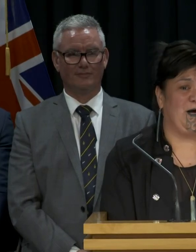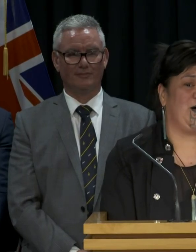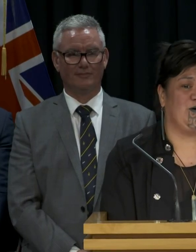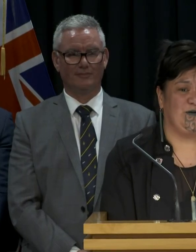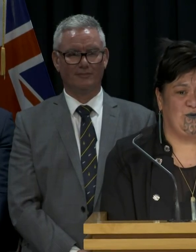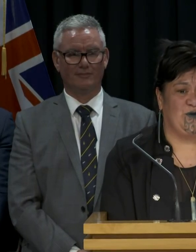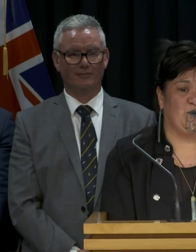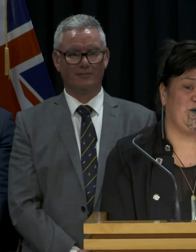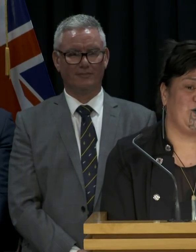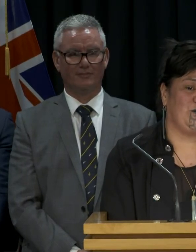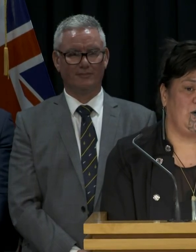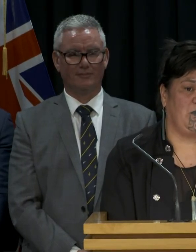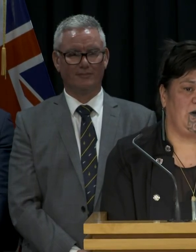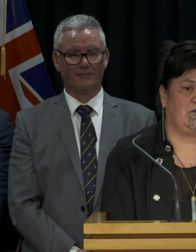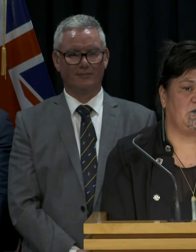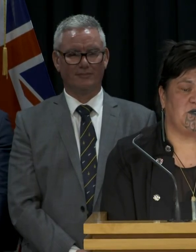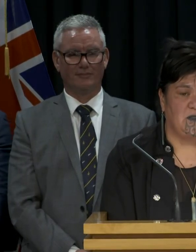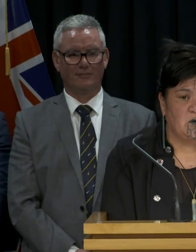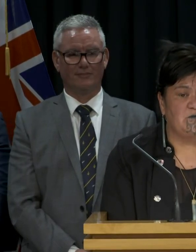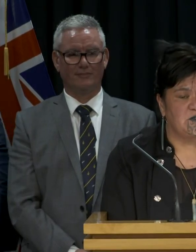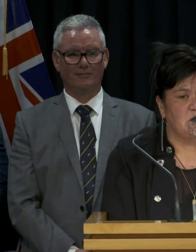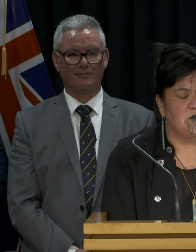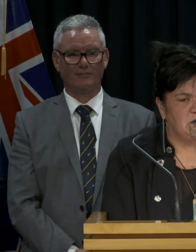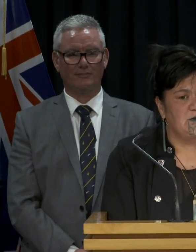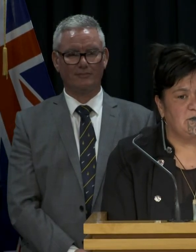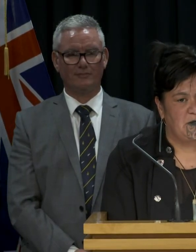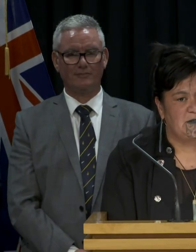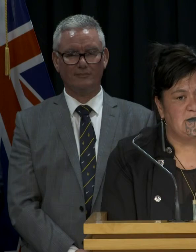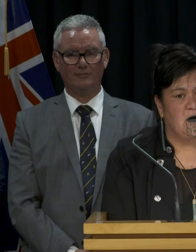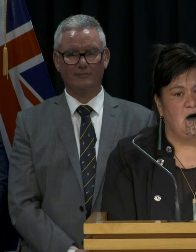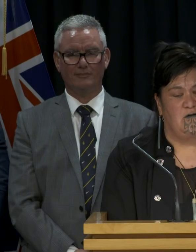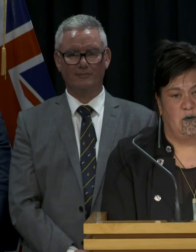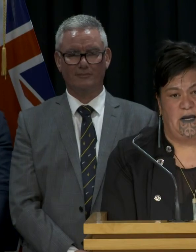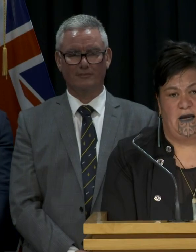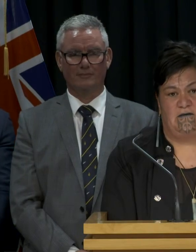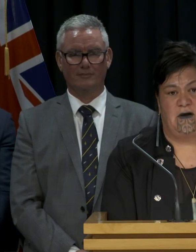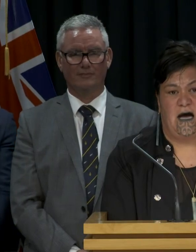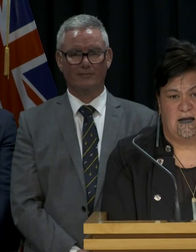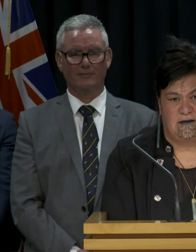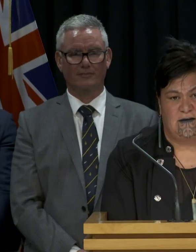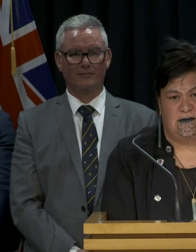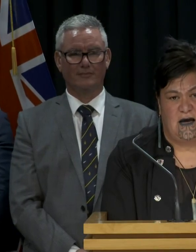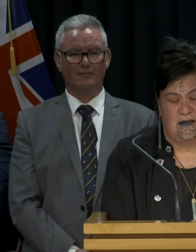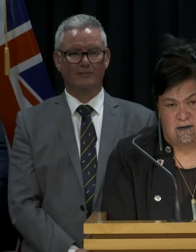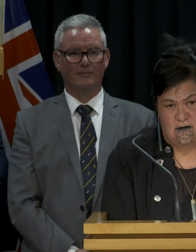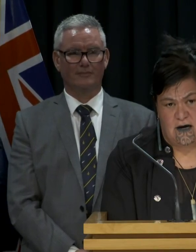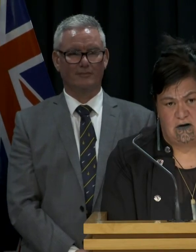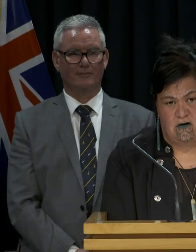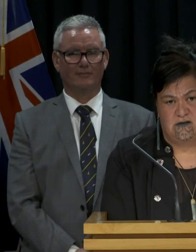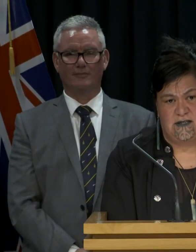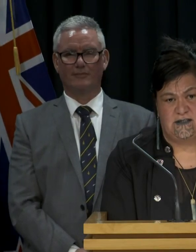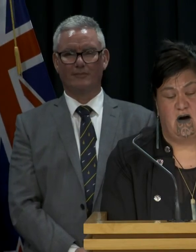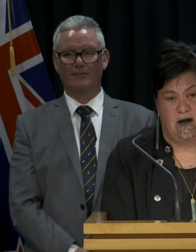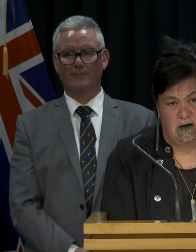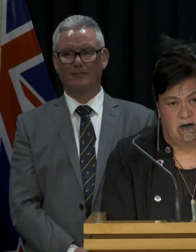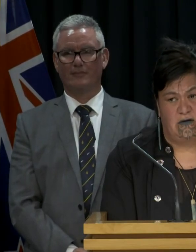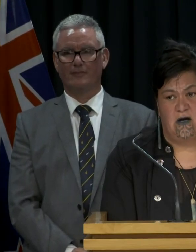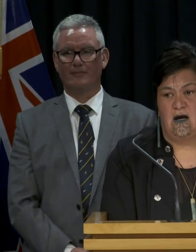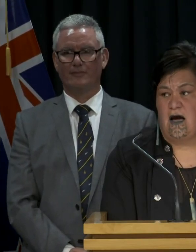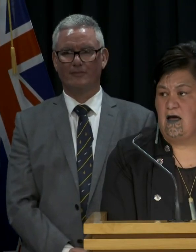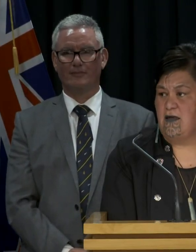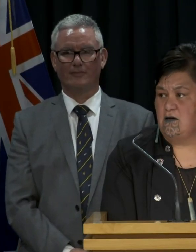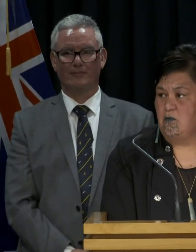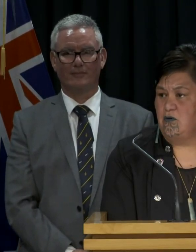conference with an online platform. So I think we've just got to use the best of what we have under the current context. I